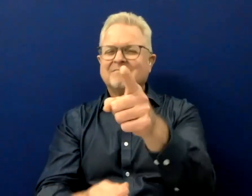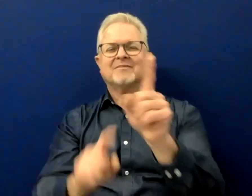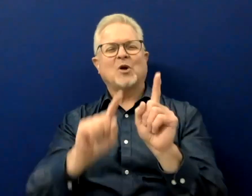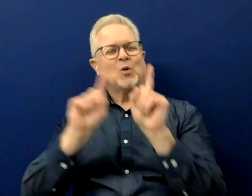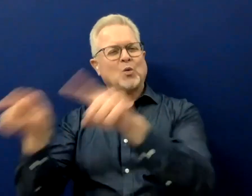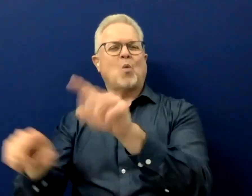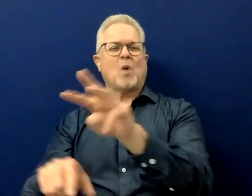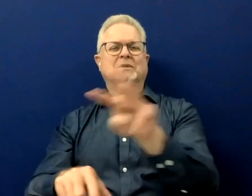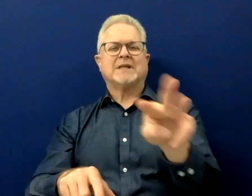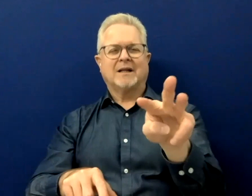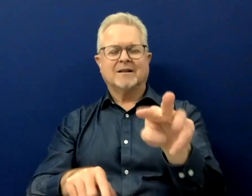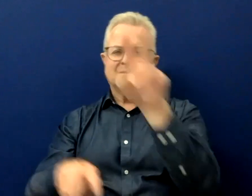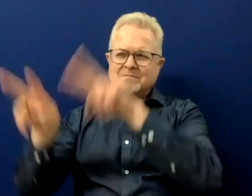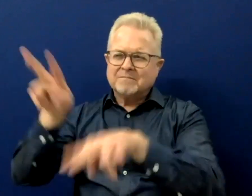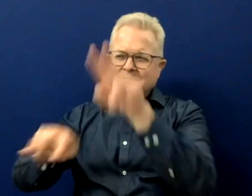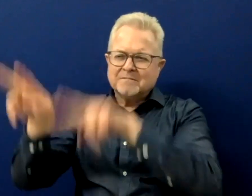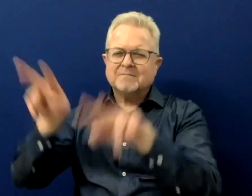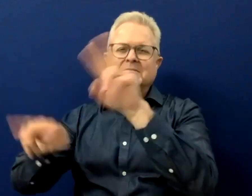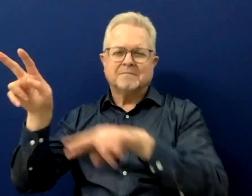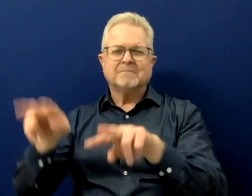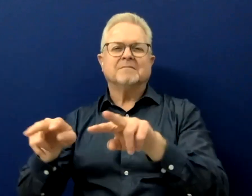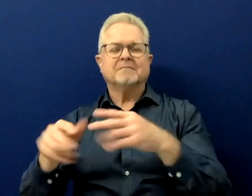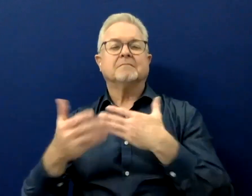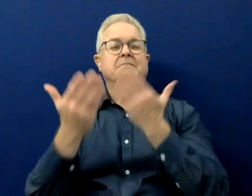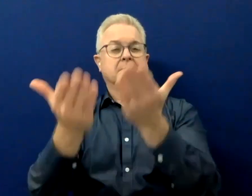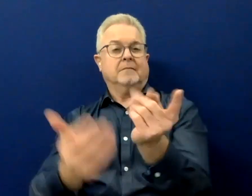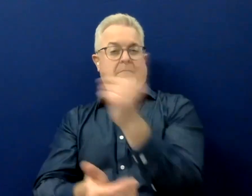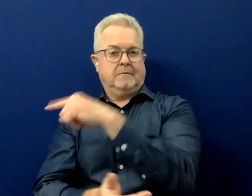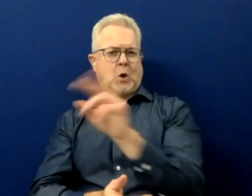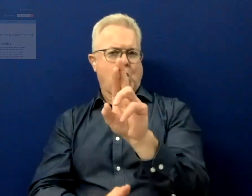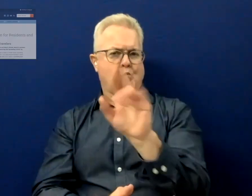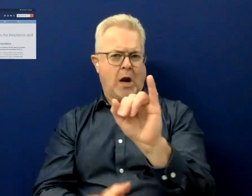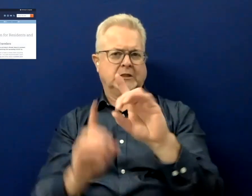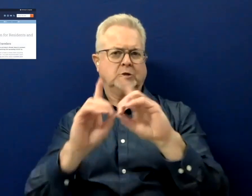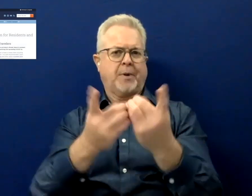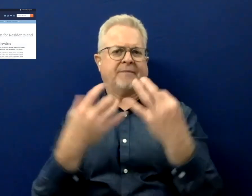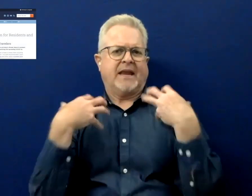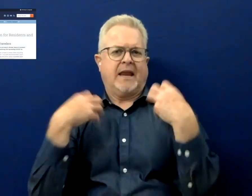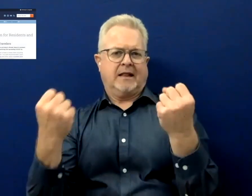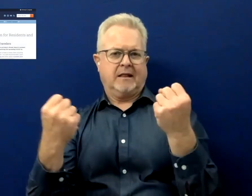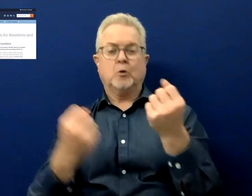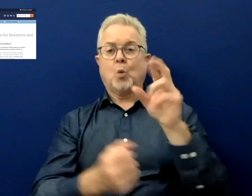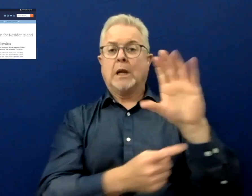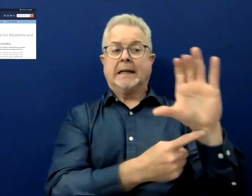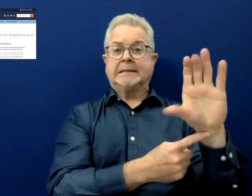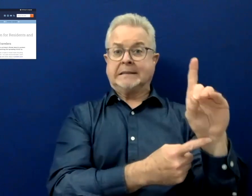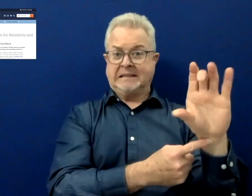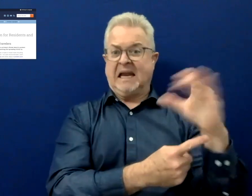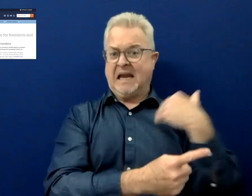in terms of knowing more details and stuff, it is recommended that you go to this website. Now, when you go to the Rhode Island Department of Health or